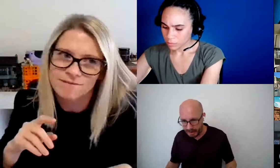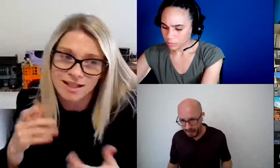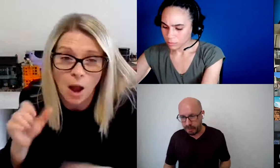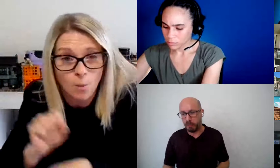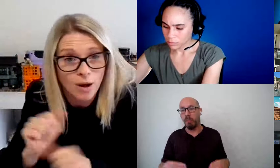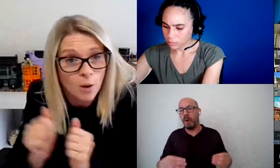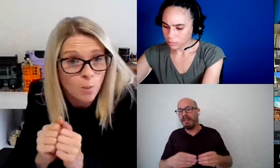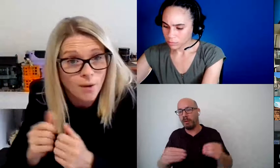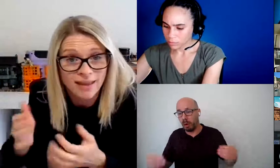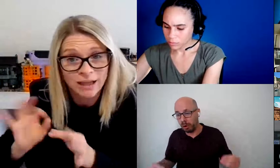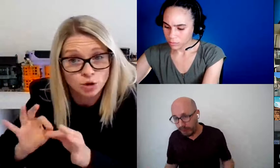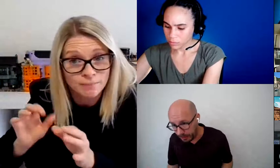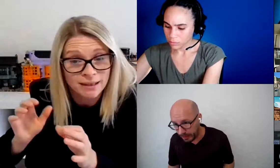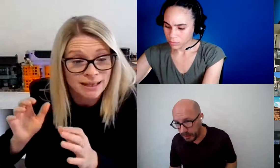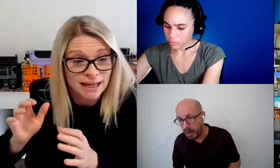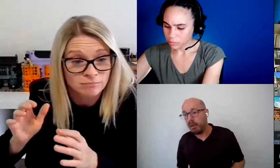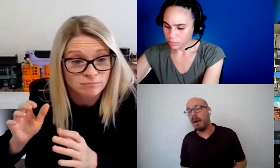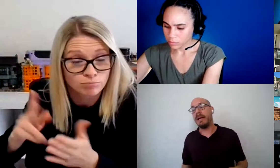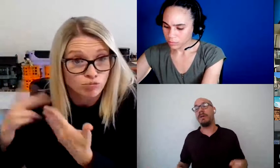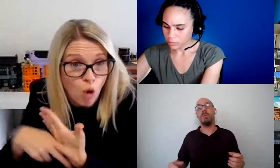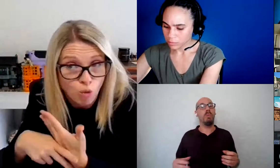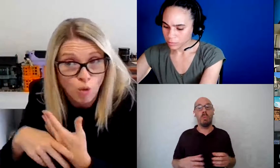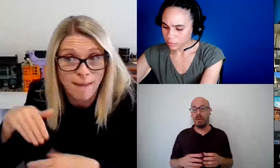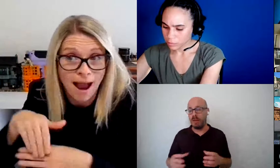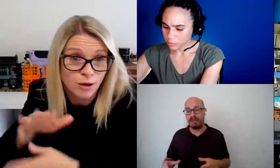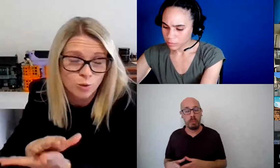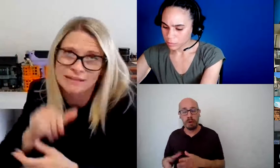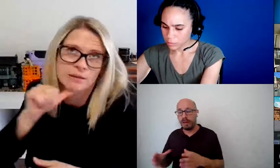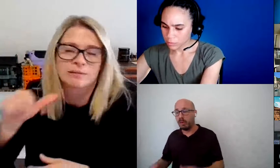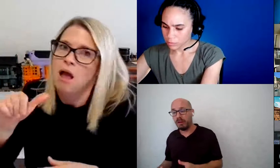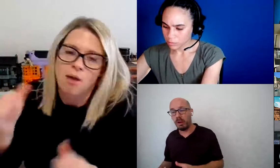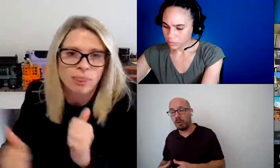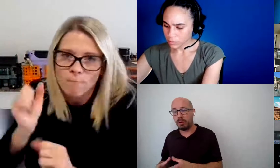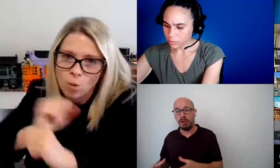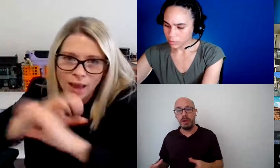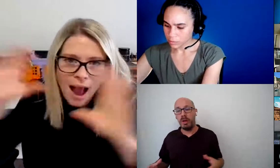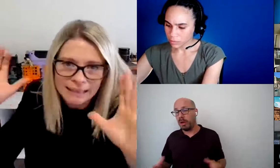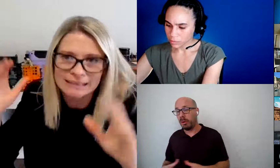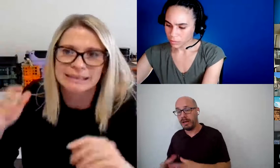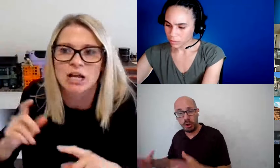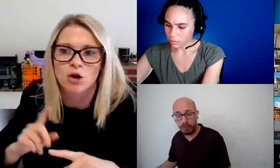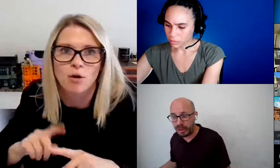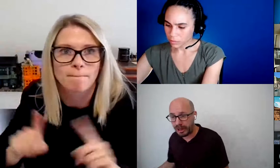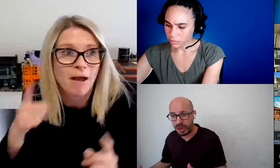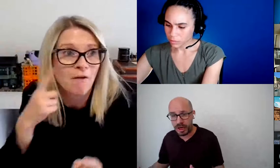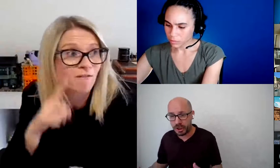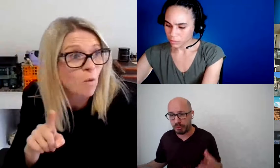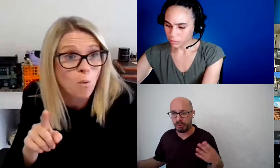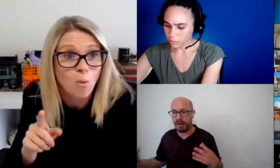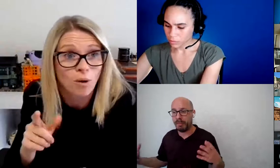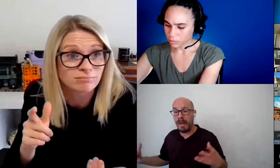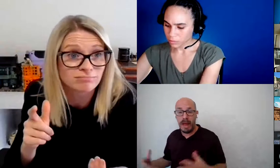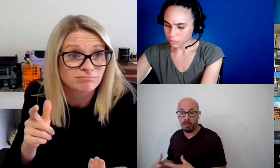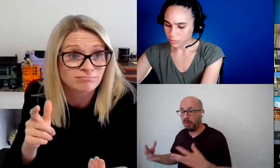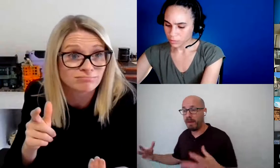creative and ways to work around it. Right? Whether that's working with the local, you know, interpreting education program. And